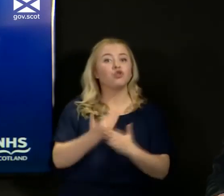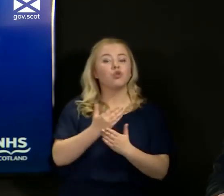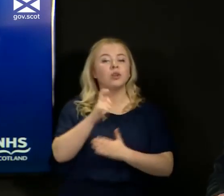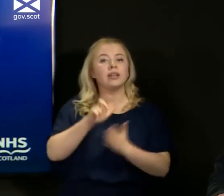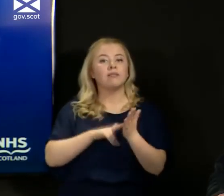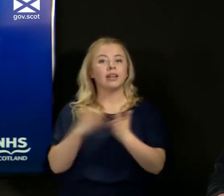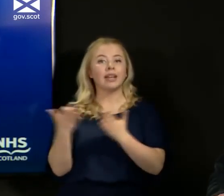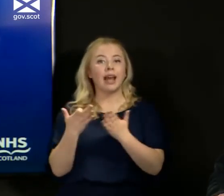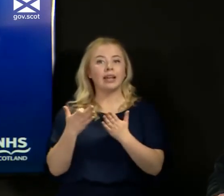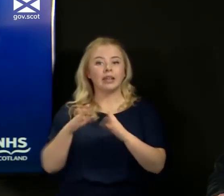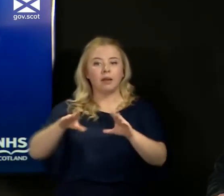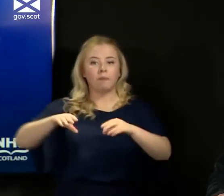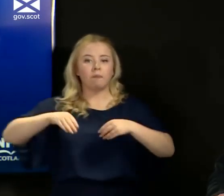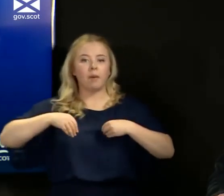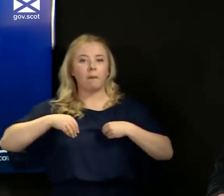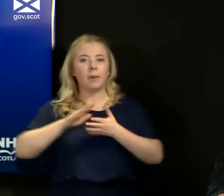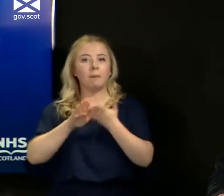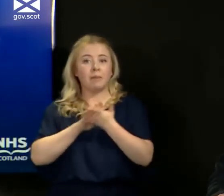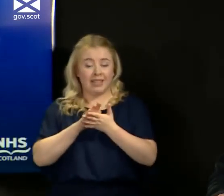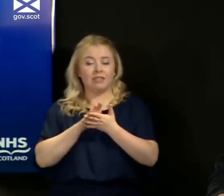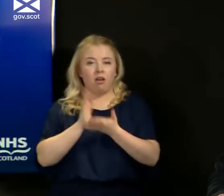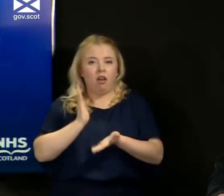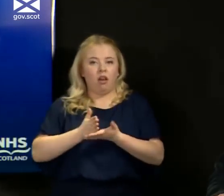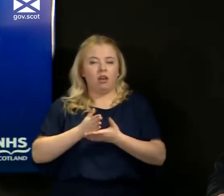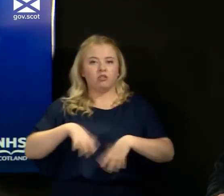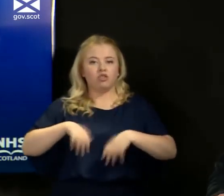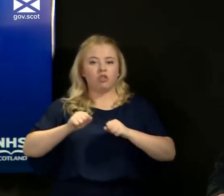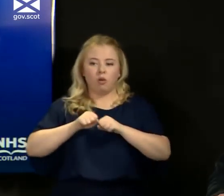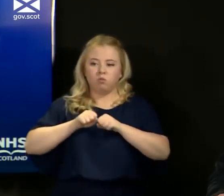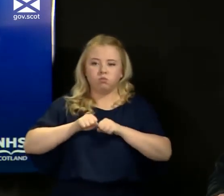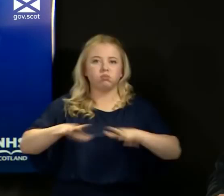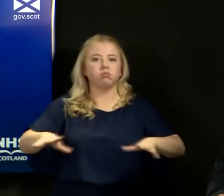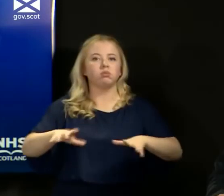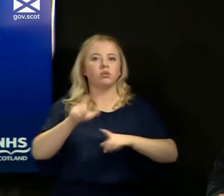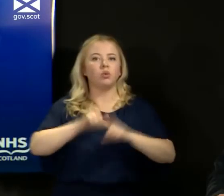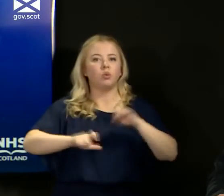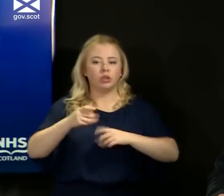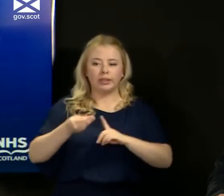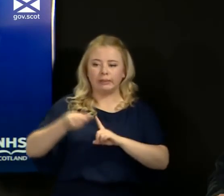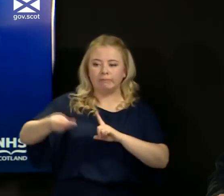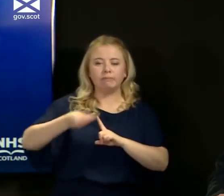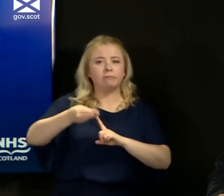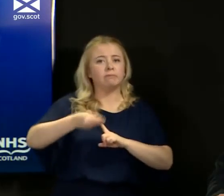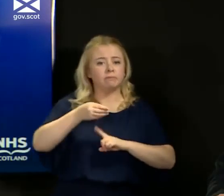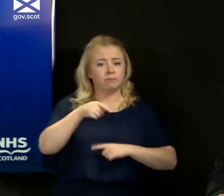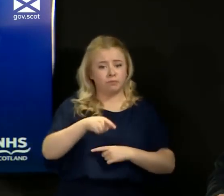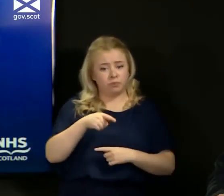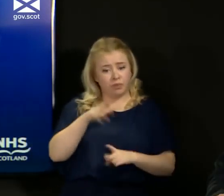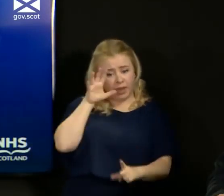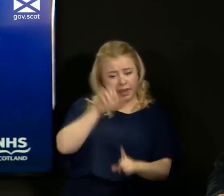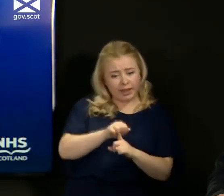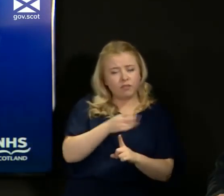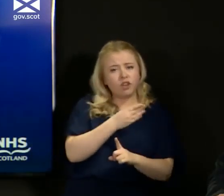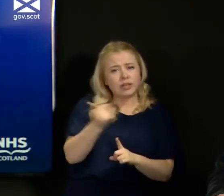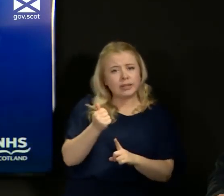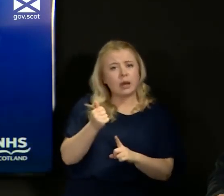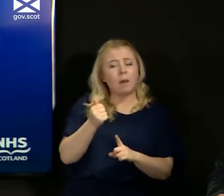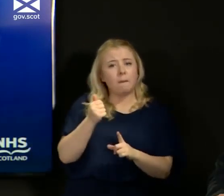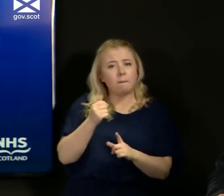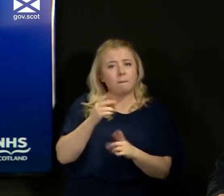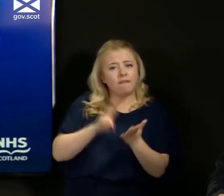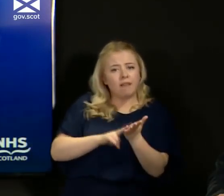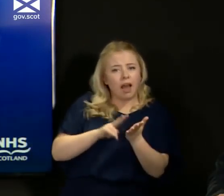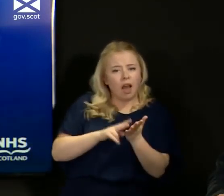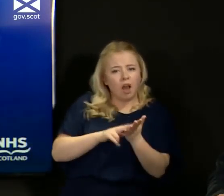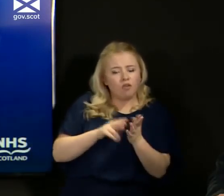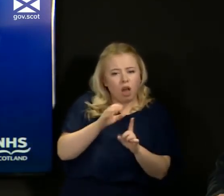that ultimately led to sustained community transmission. It has identified viral lineages with no clear link to travel